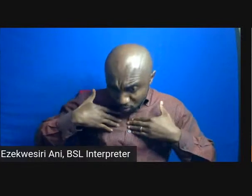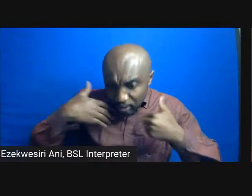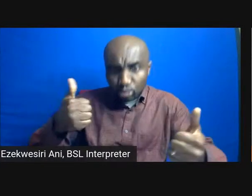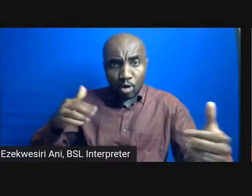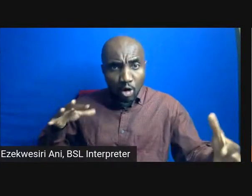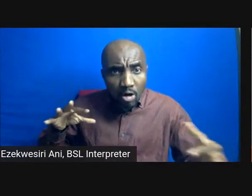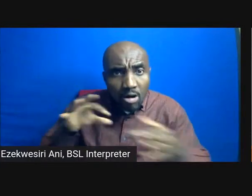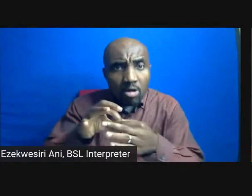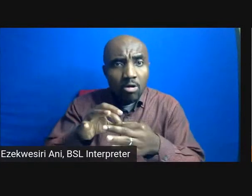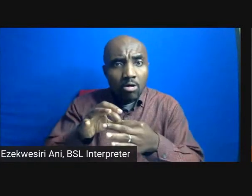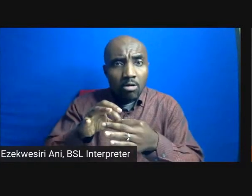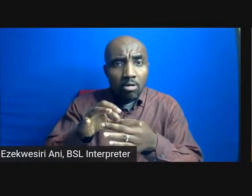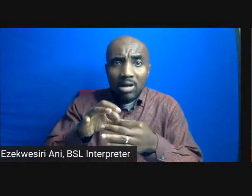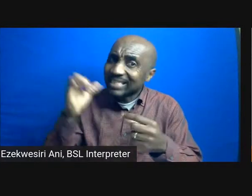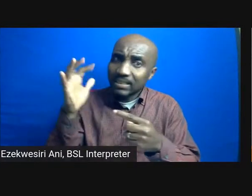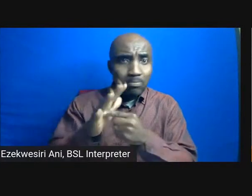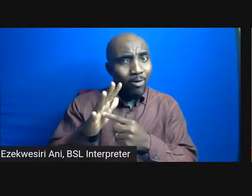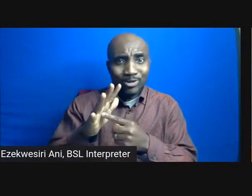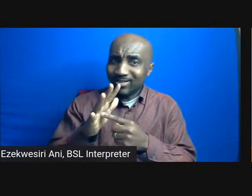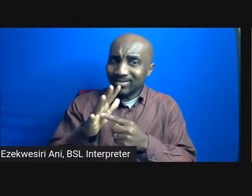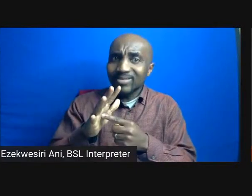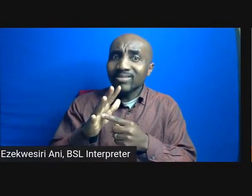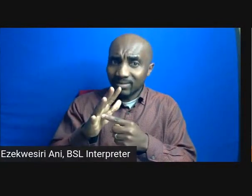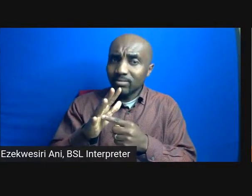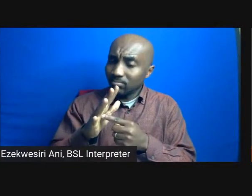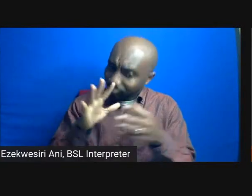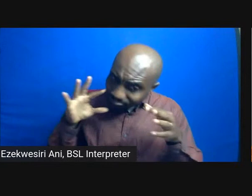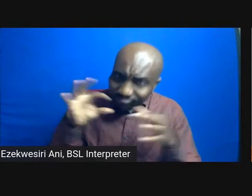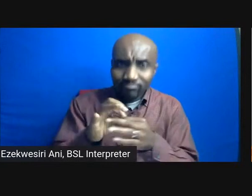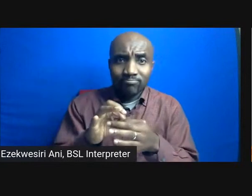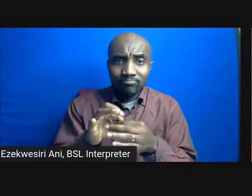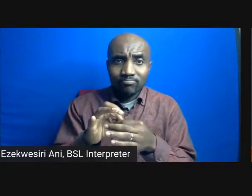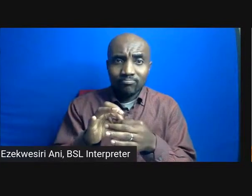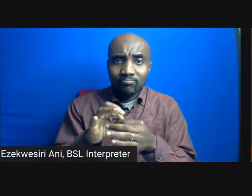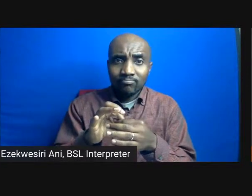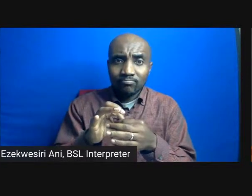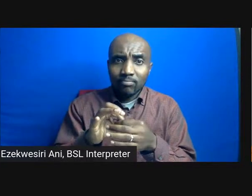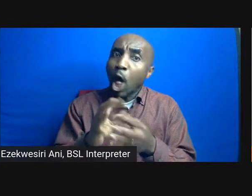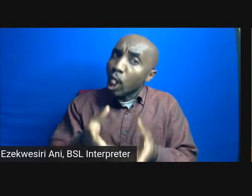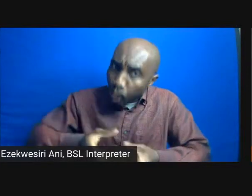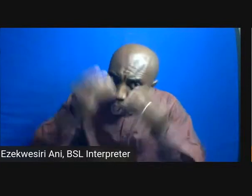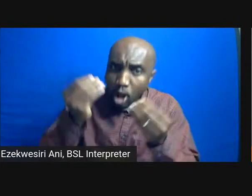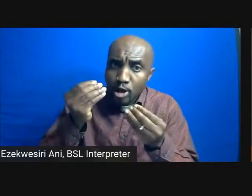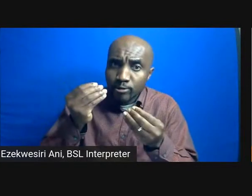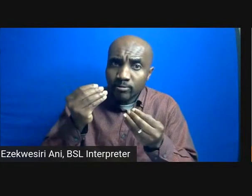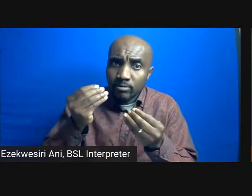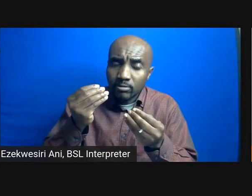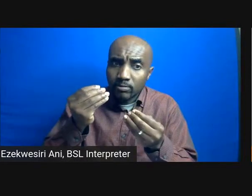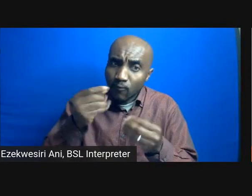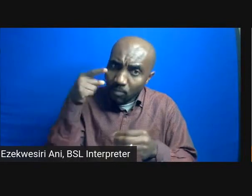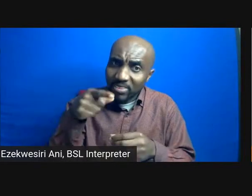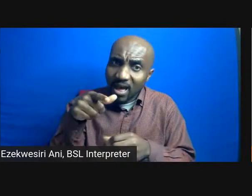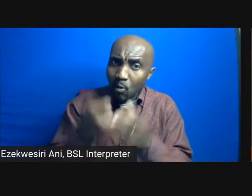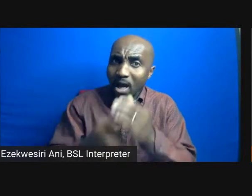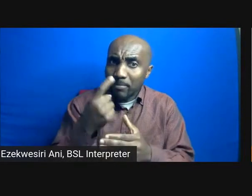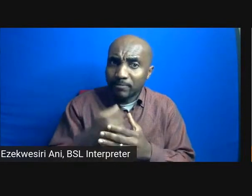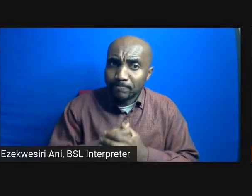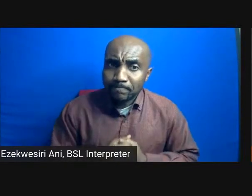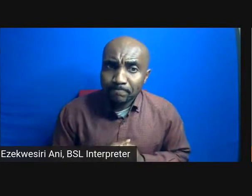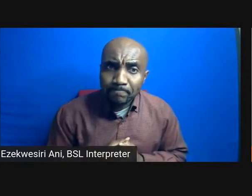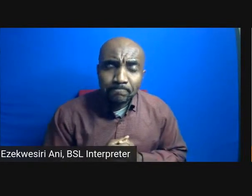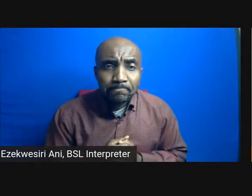Restoration is a sine qua non for reconciliation. Lessons must be learned.